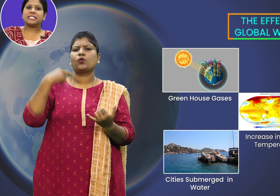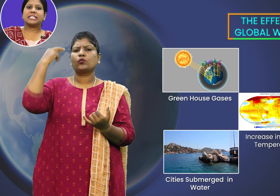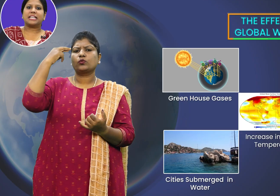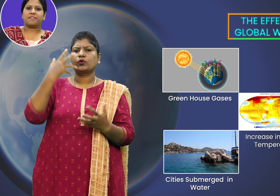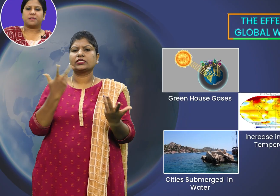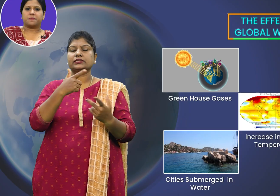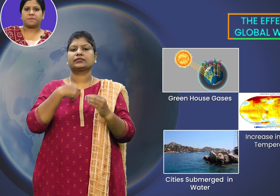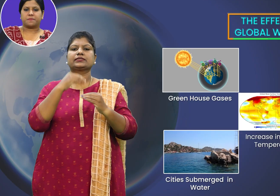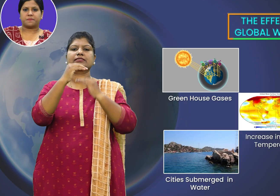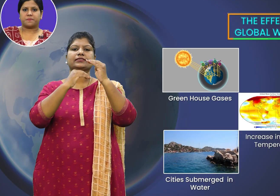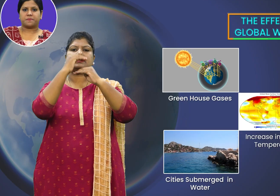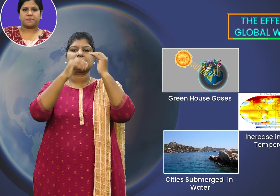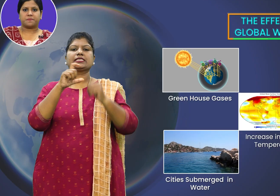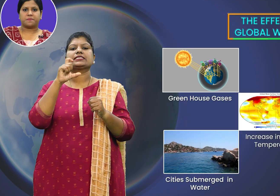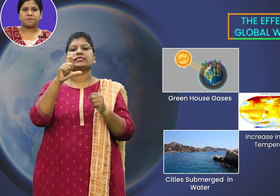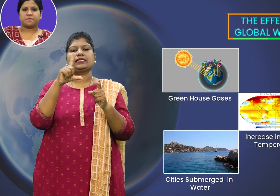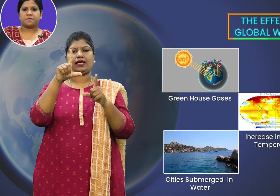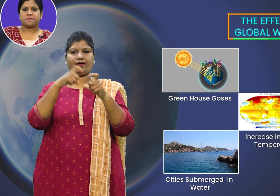increase in sea level.